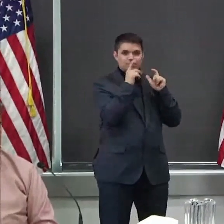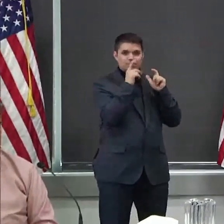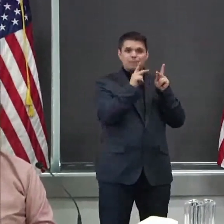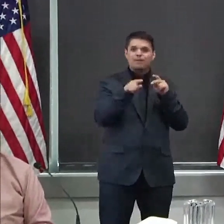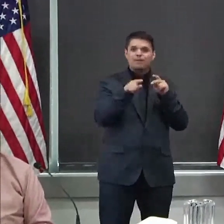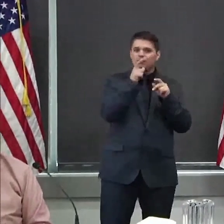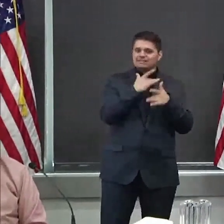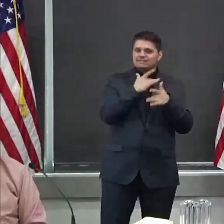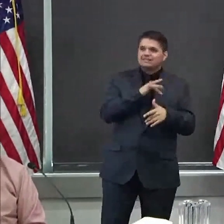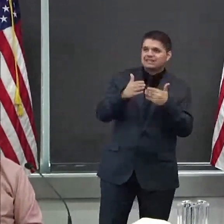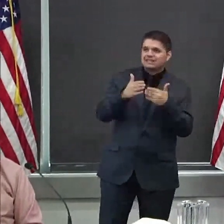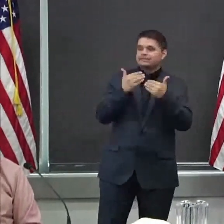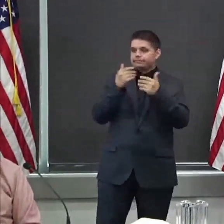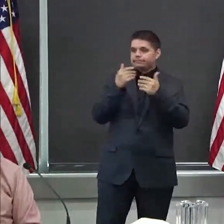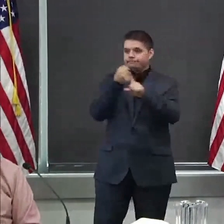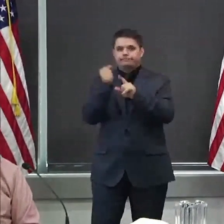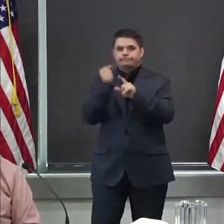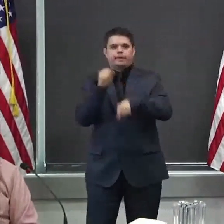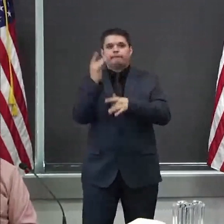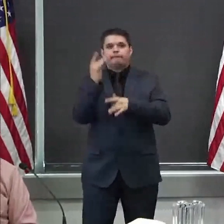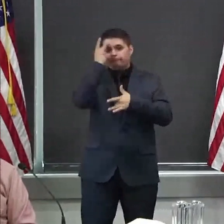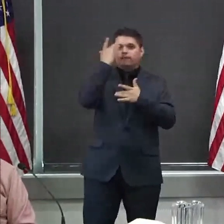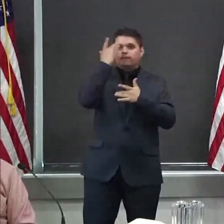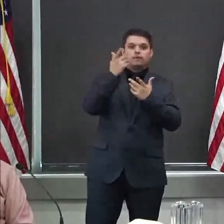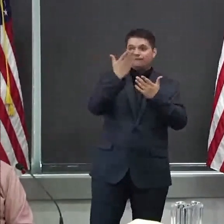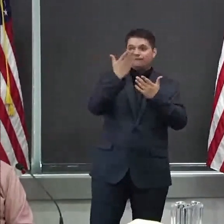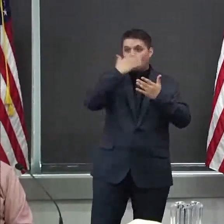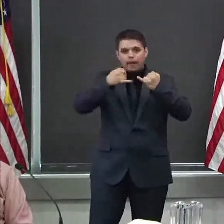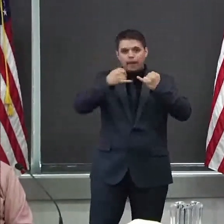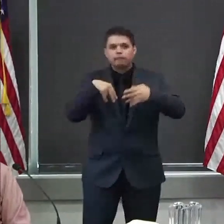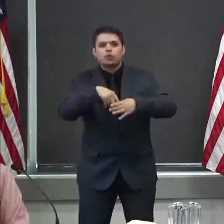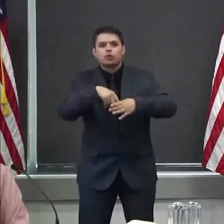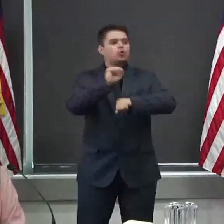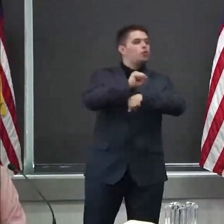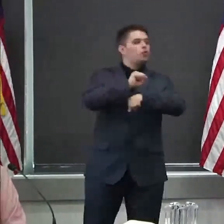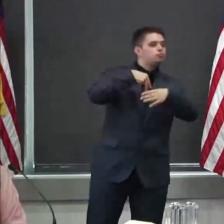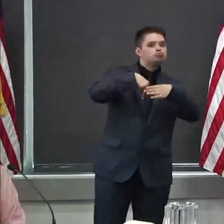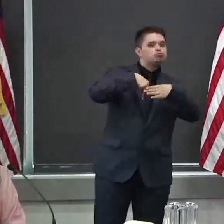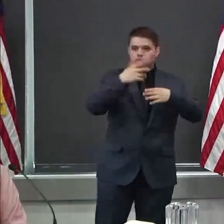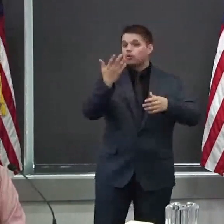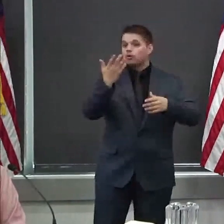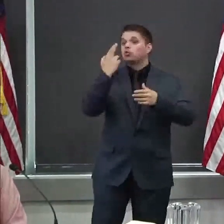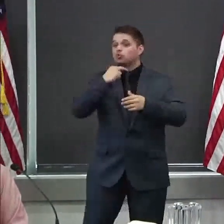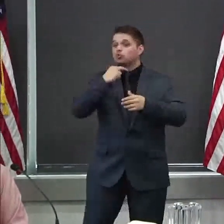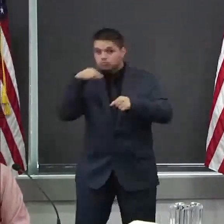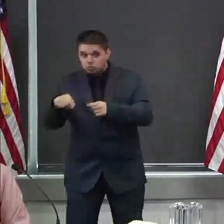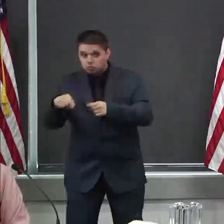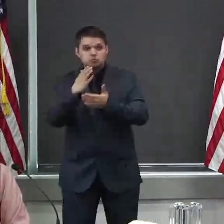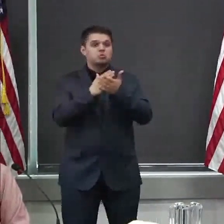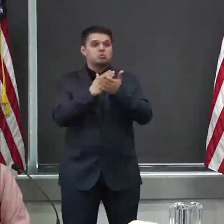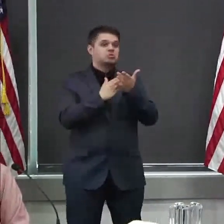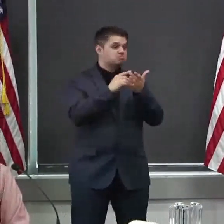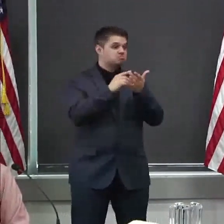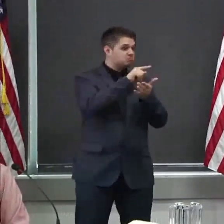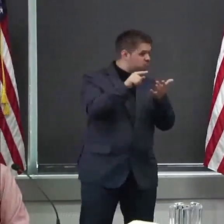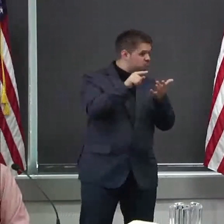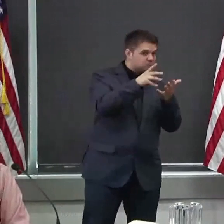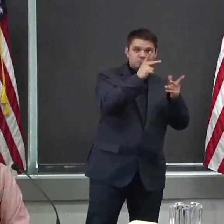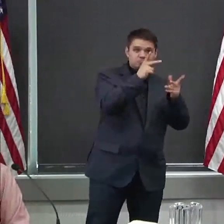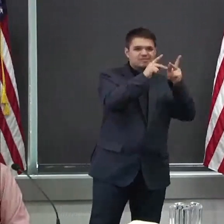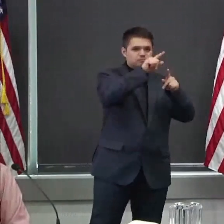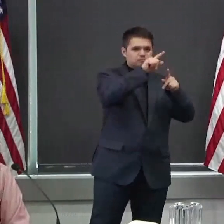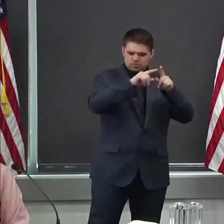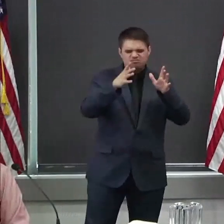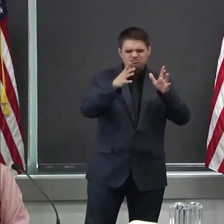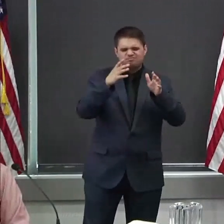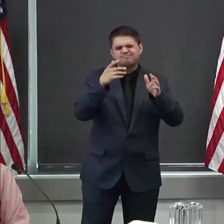lines, including restaurant workers. In certain sectors, they are required. We are working